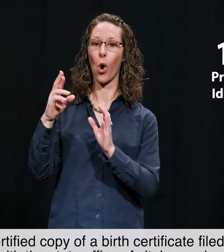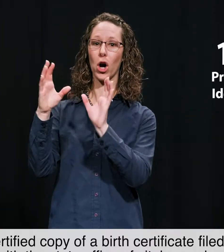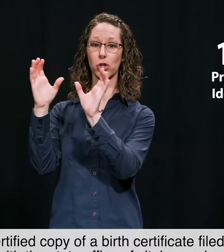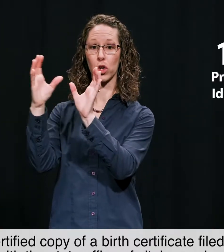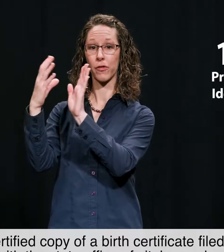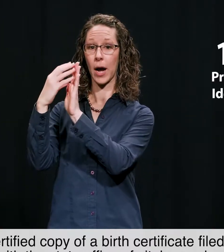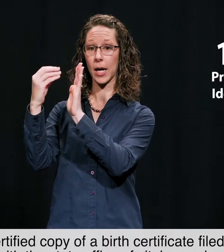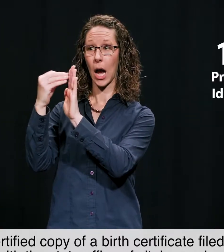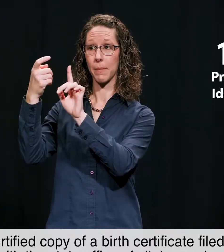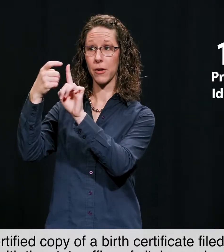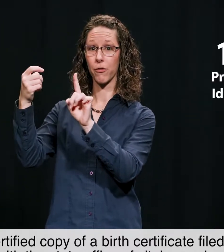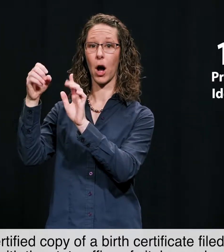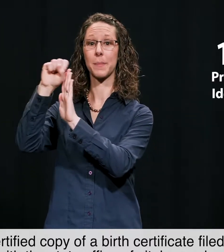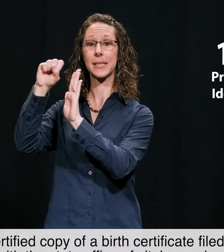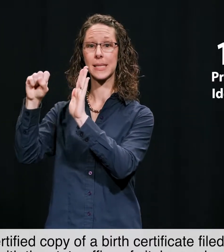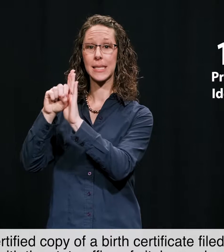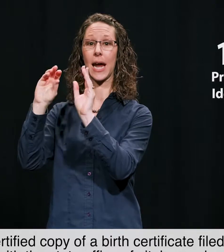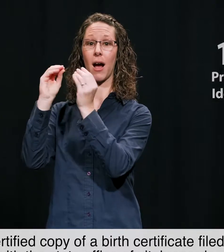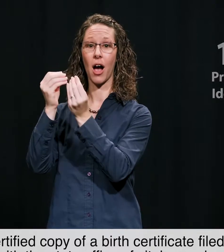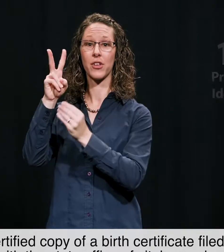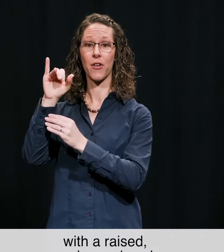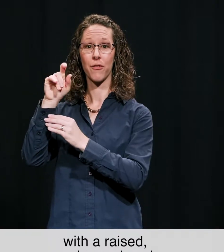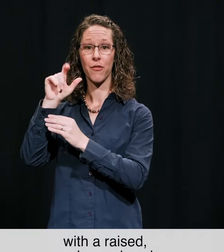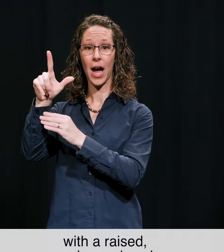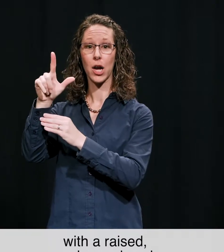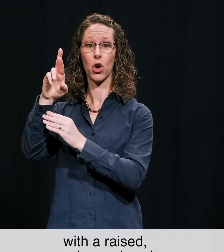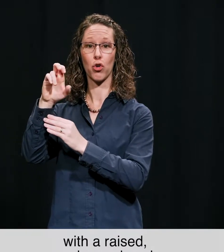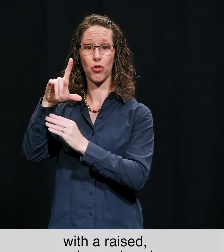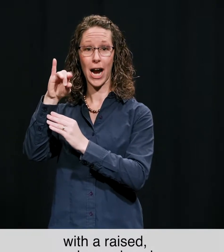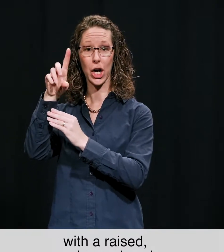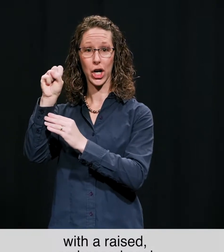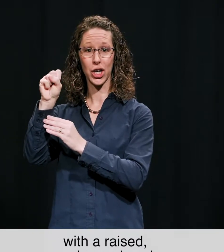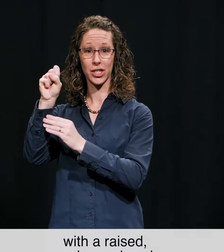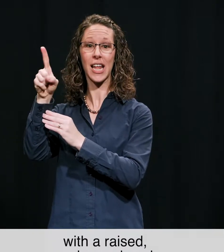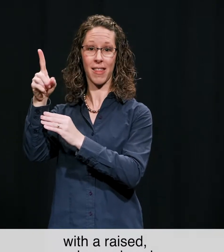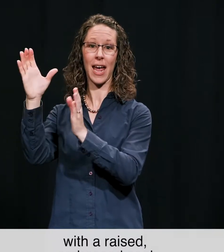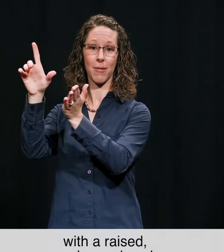the State Office of Vital Records with a raised, embossed seal,